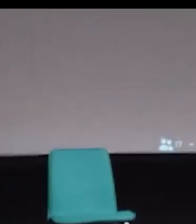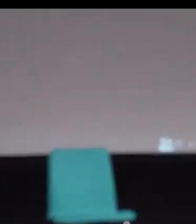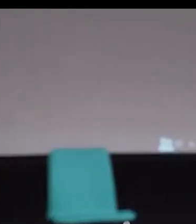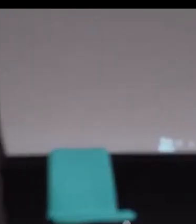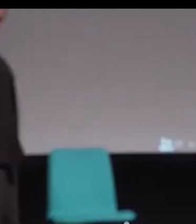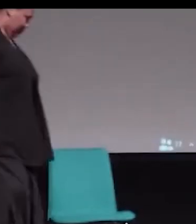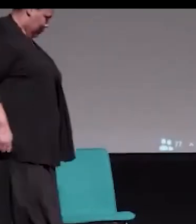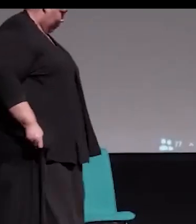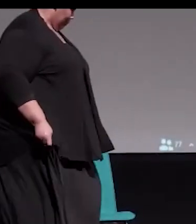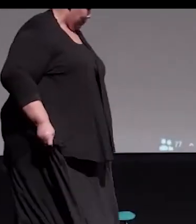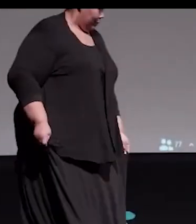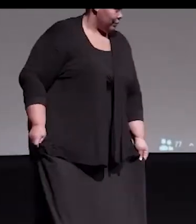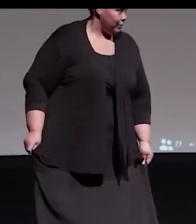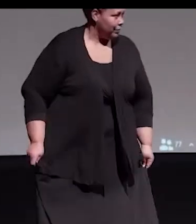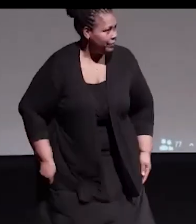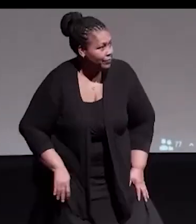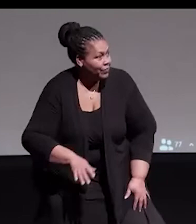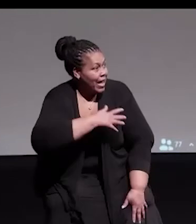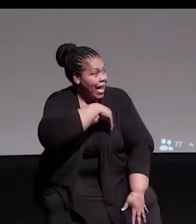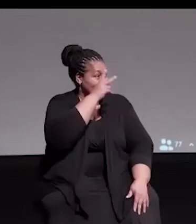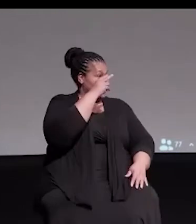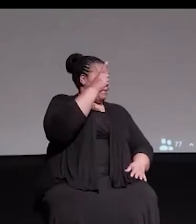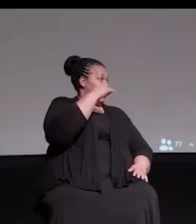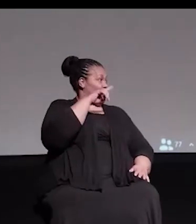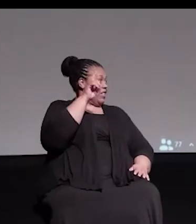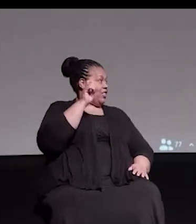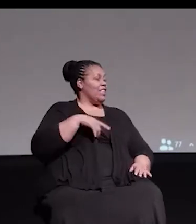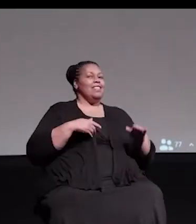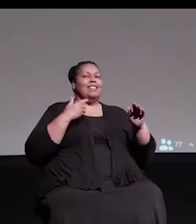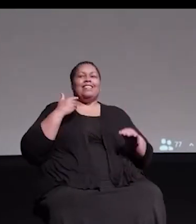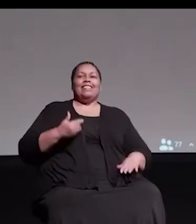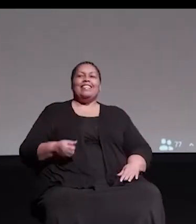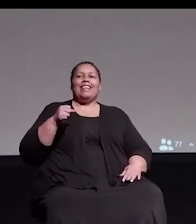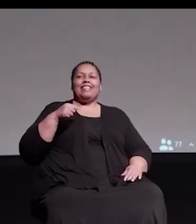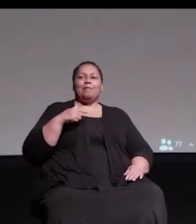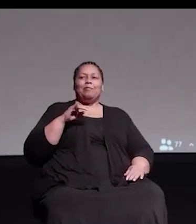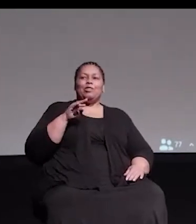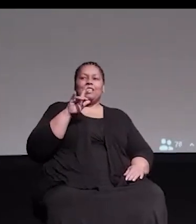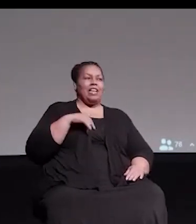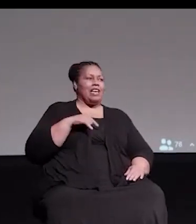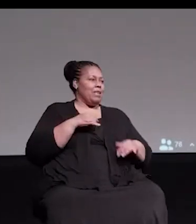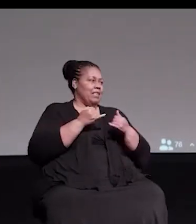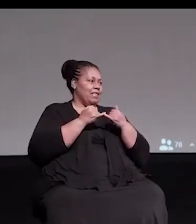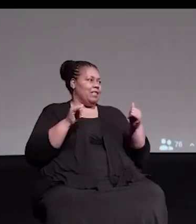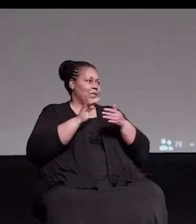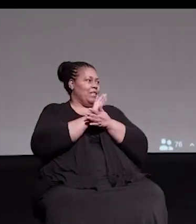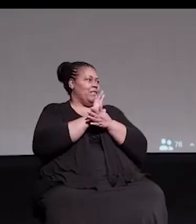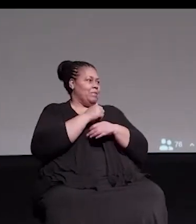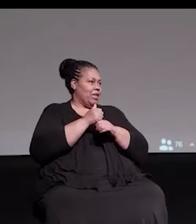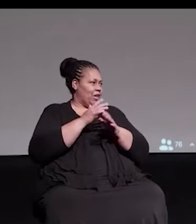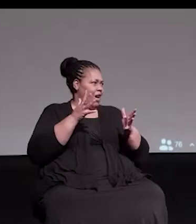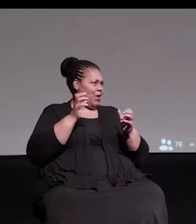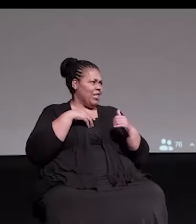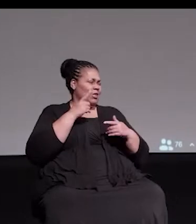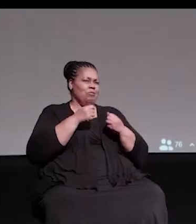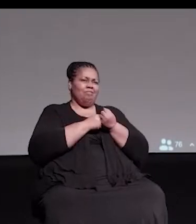There, yeah. Hi, my name is Julia Marianska, I'm an independent filmmaker. I just want to validate what was said